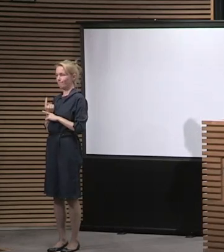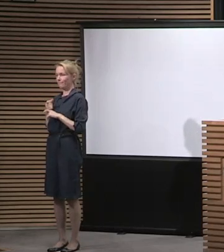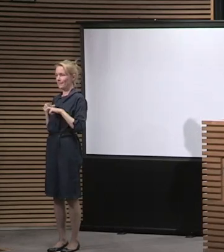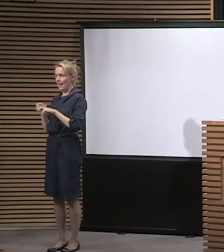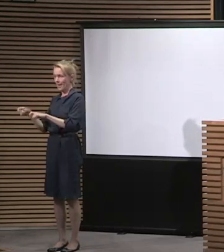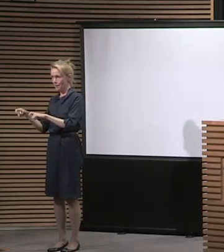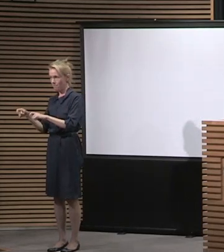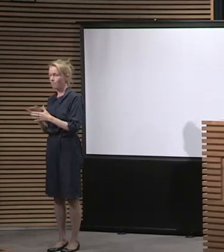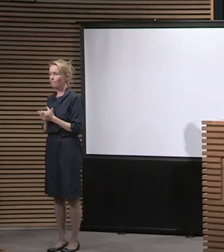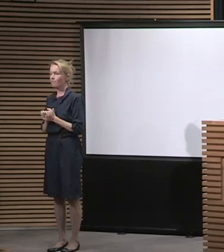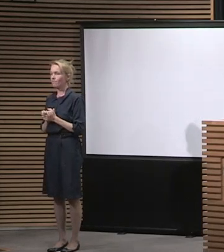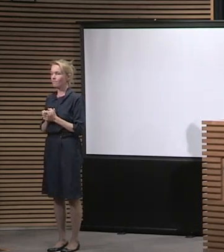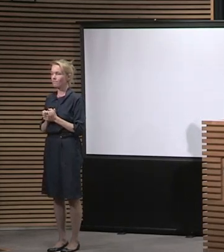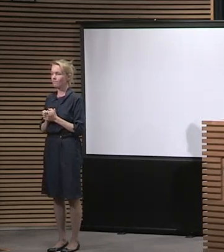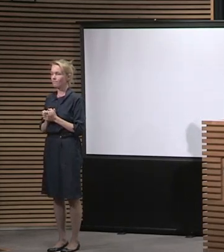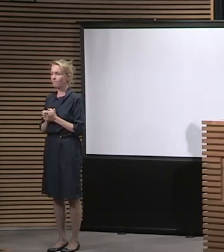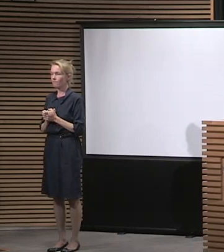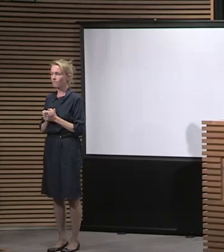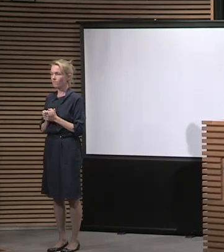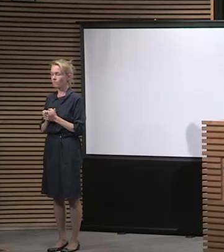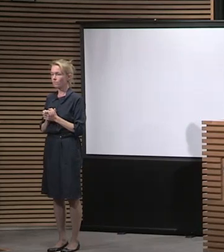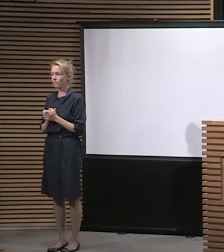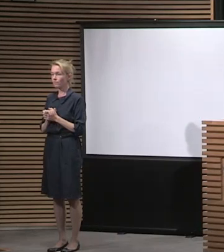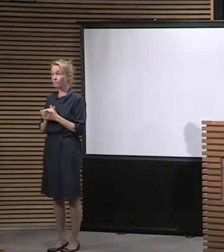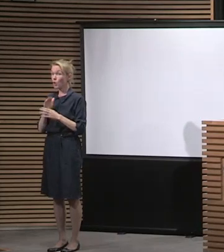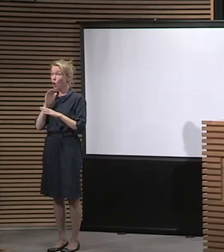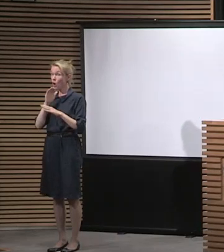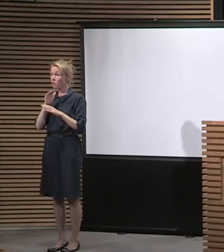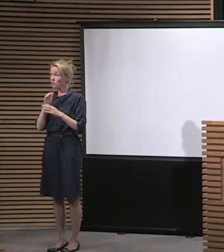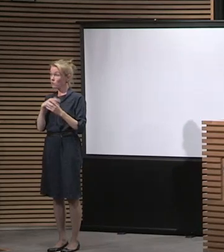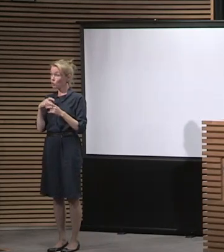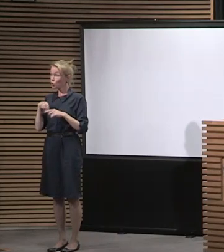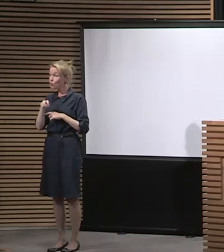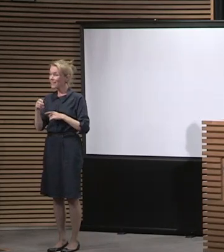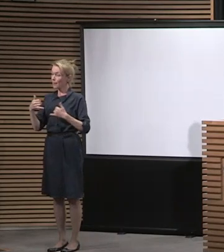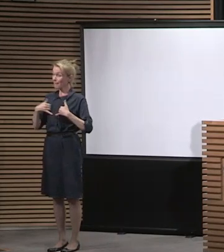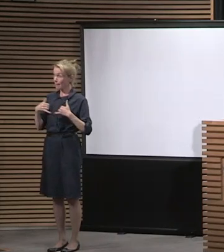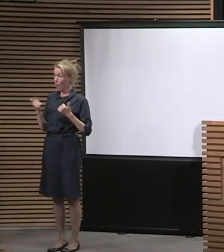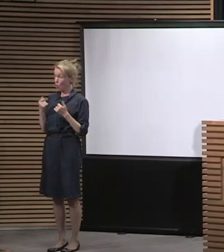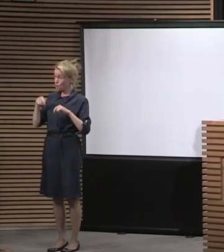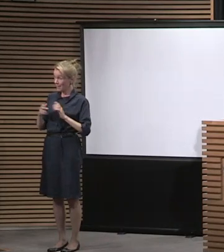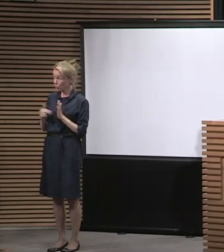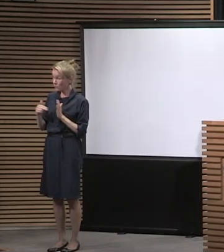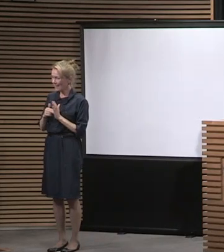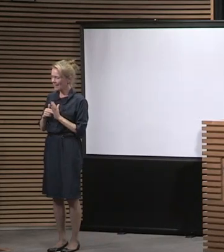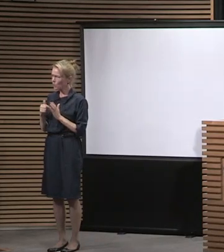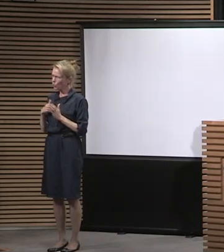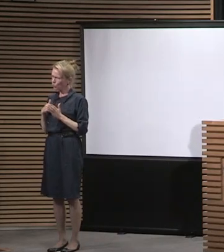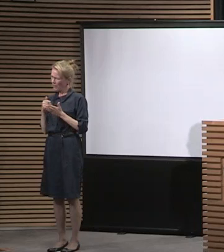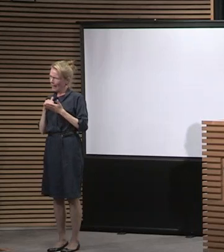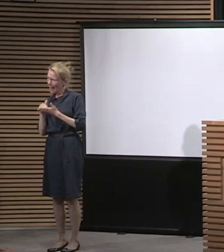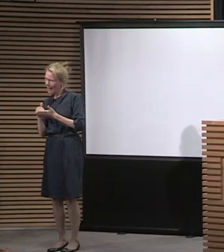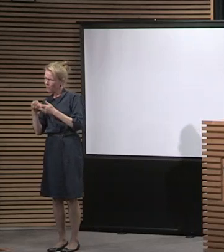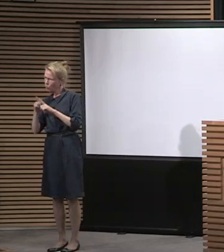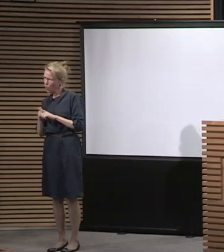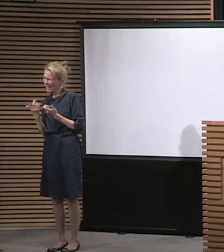from others. In terms of visitors from overseas, we're working on how to help temporary visitors wanting to leave New Zealand